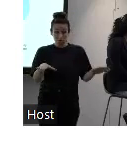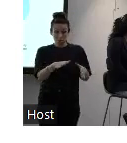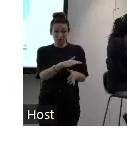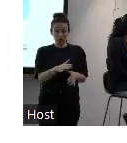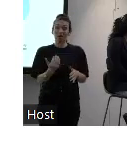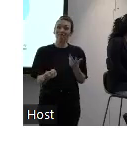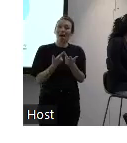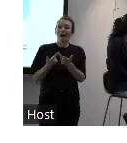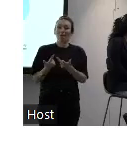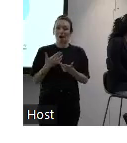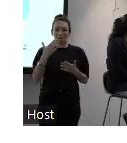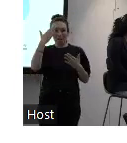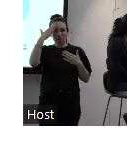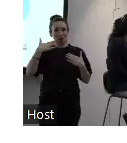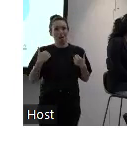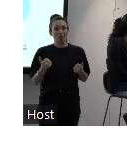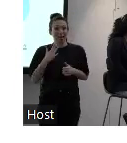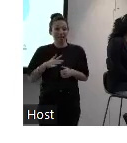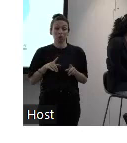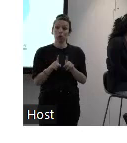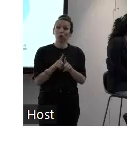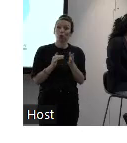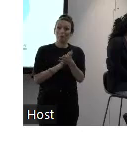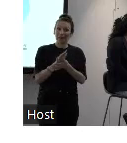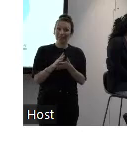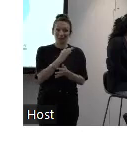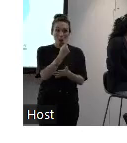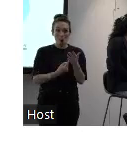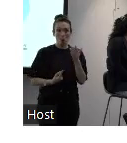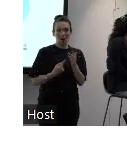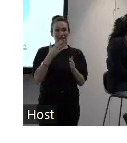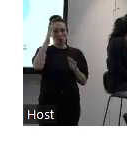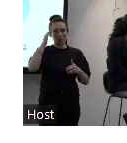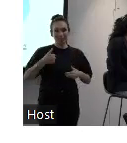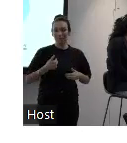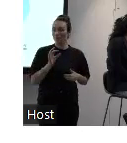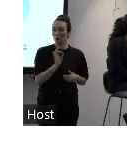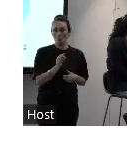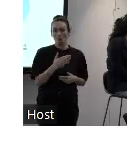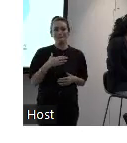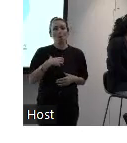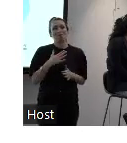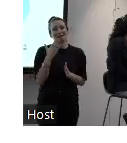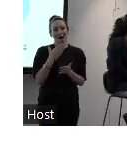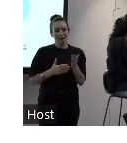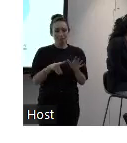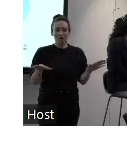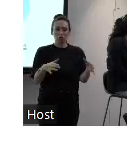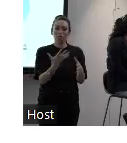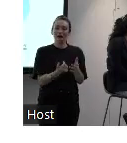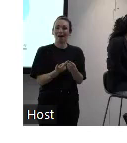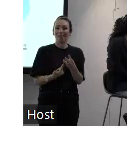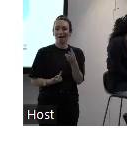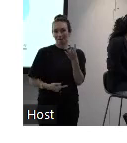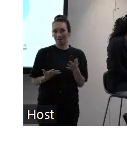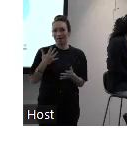significantly elevated mental health needs. So it suggests that these conditions don't exist in a silo, and treating them as such isn't effective. We need to make sure the broad needs